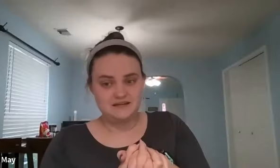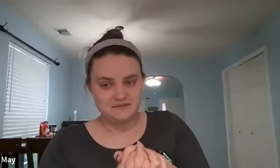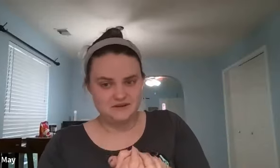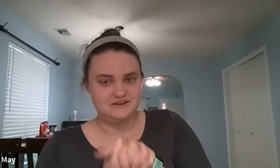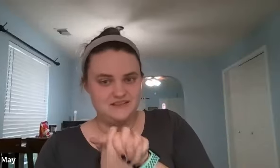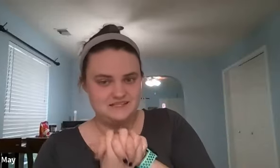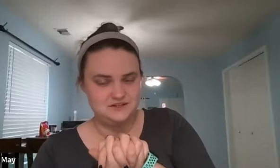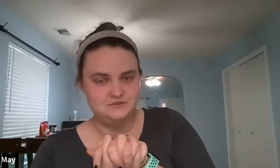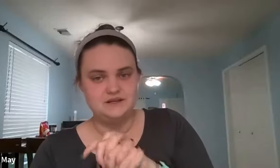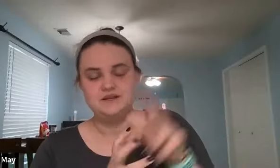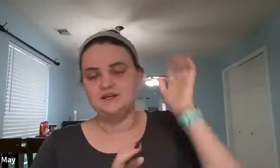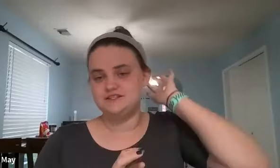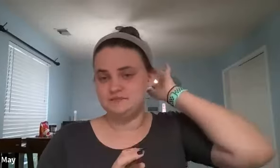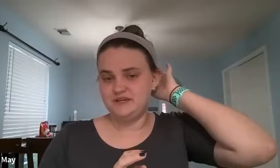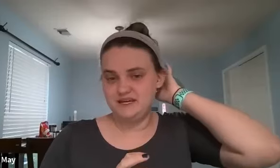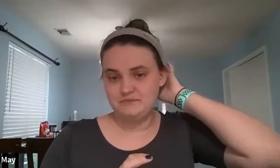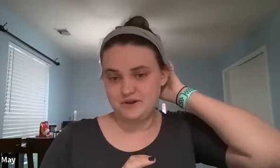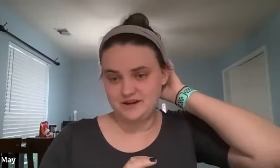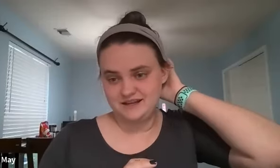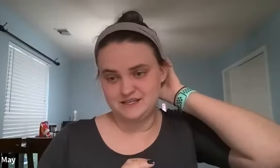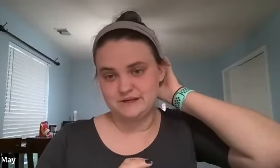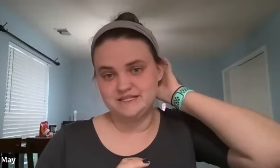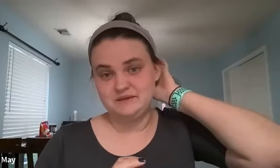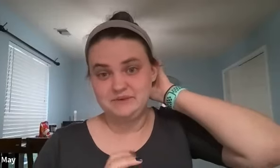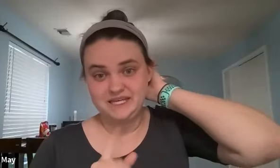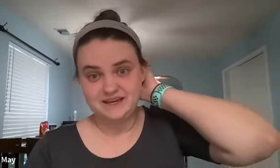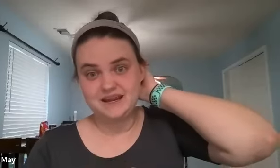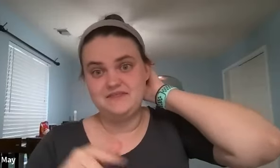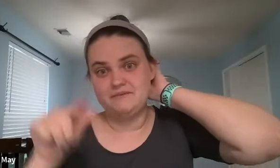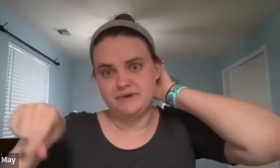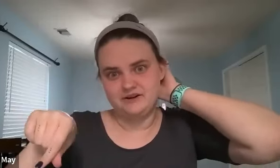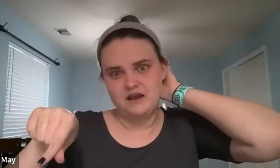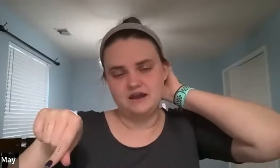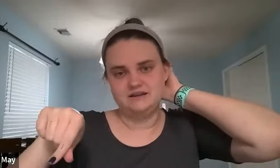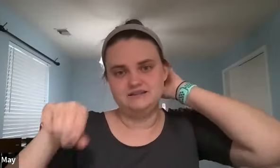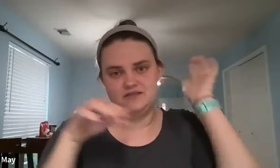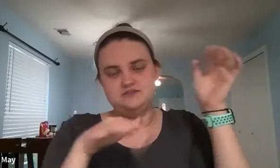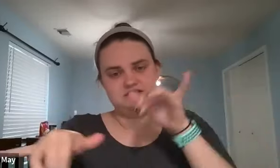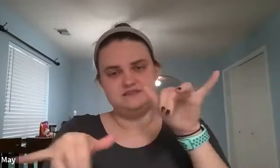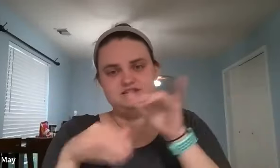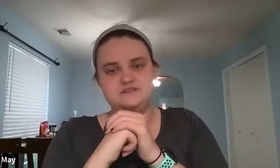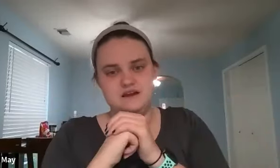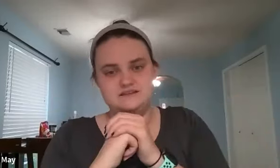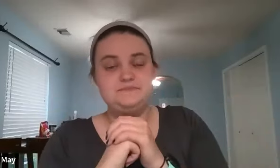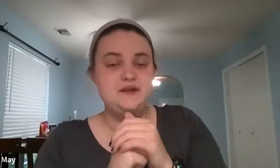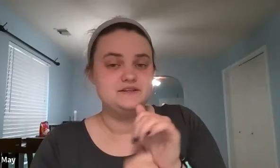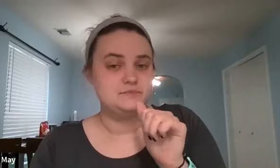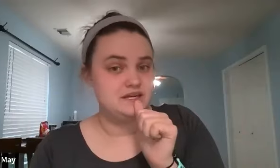Peanut butter, that's a good one. So peanut butter is going to be peanut and then butter added together. So it's two signs. So peanut